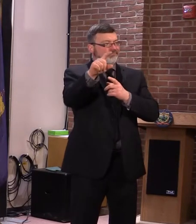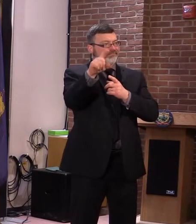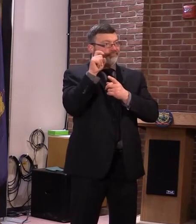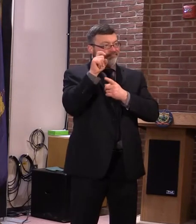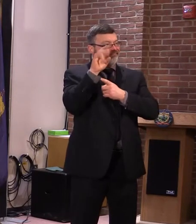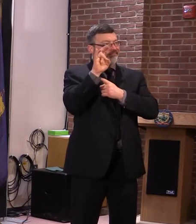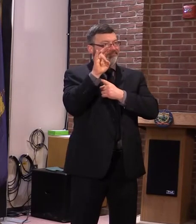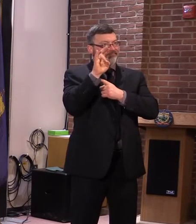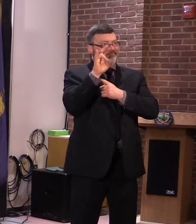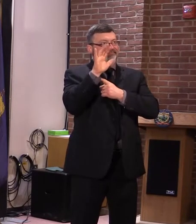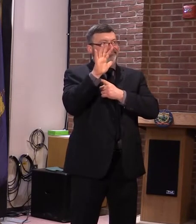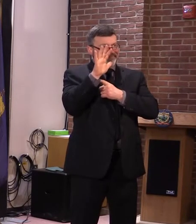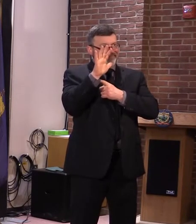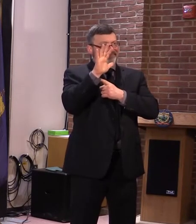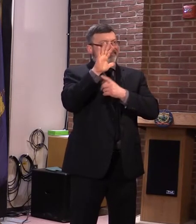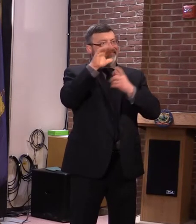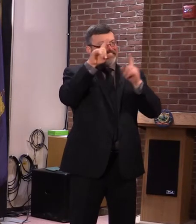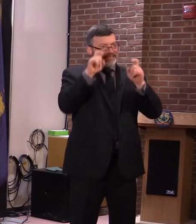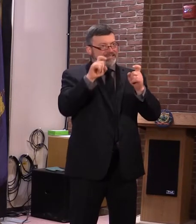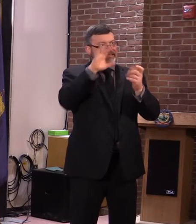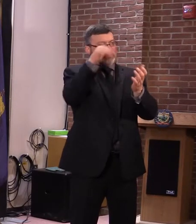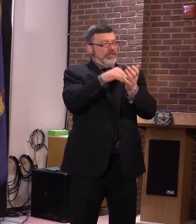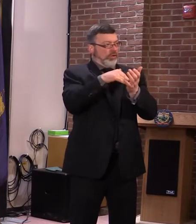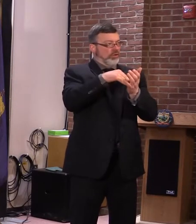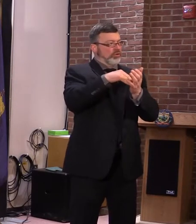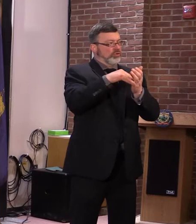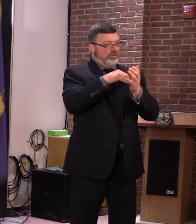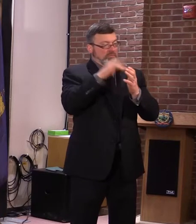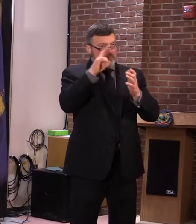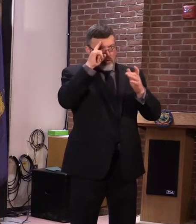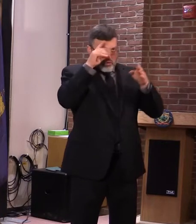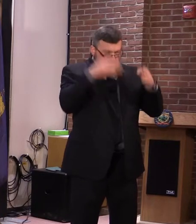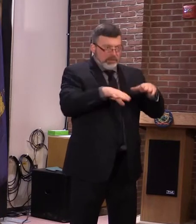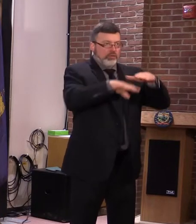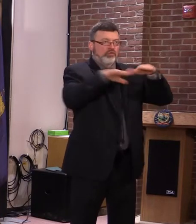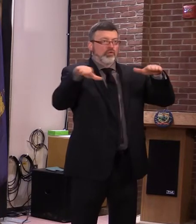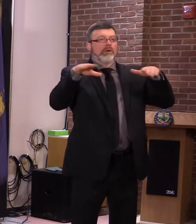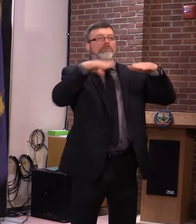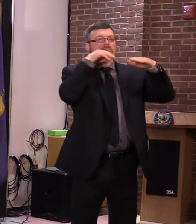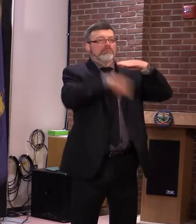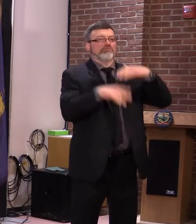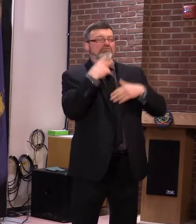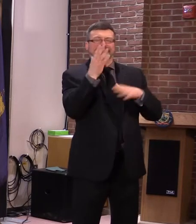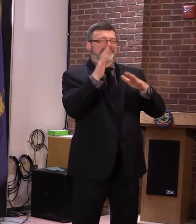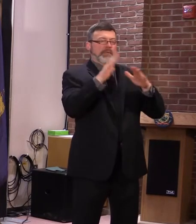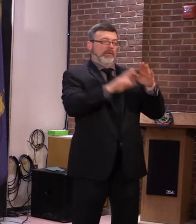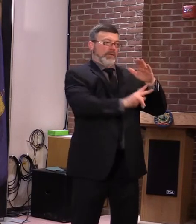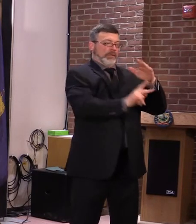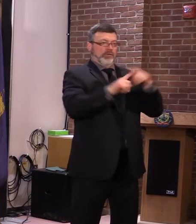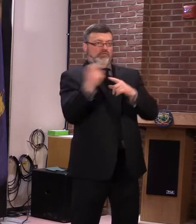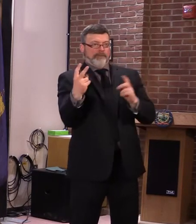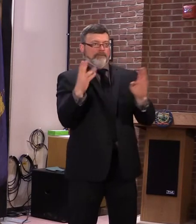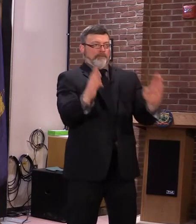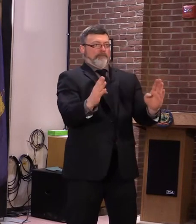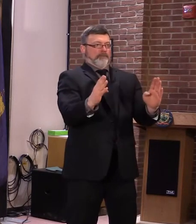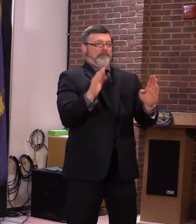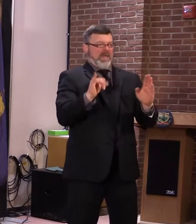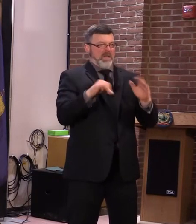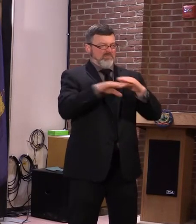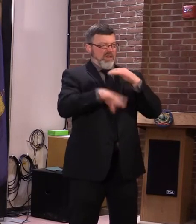the return to the K-12 schools after the holiday break. In addition, in the month of January, more